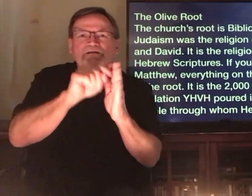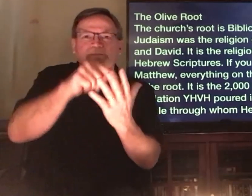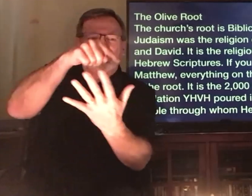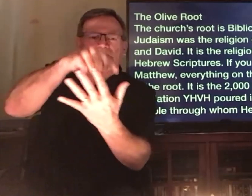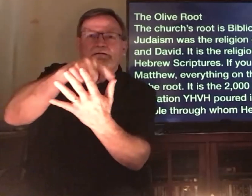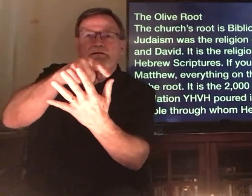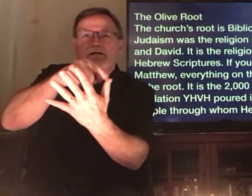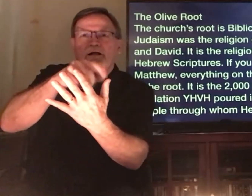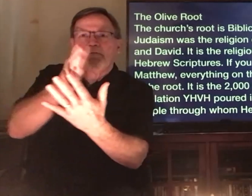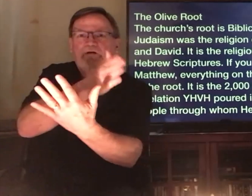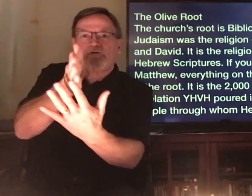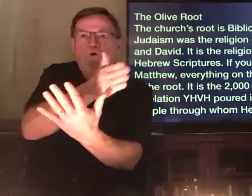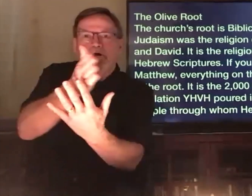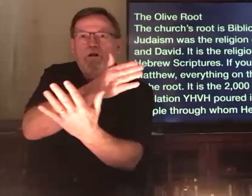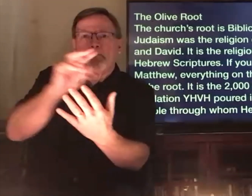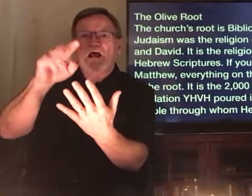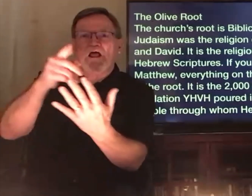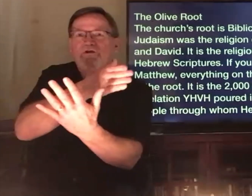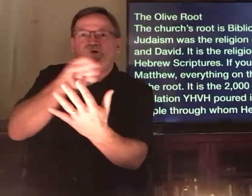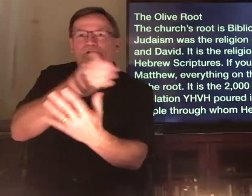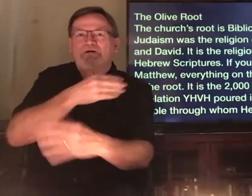Biblical Judaism is the same